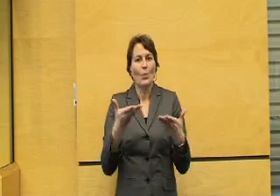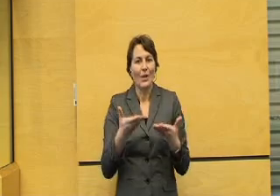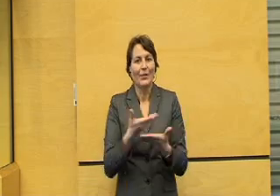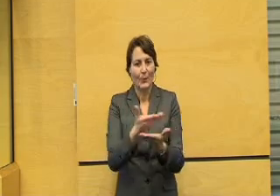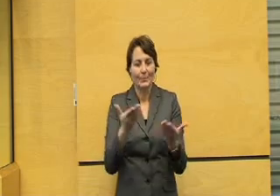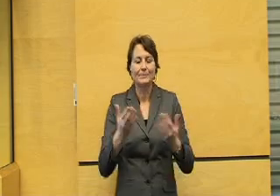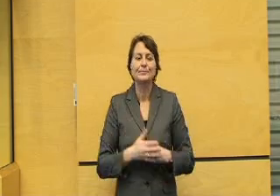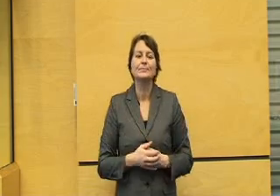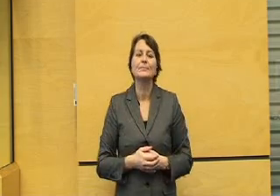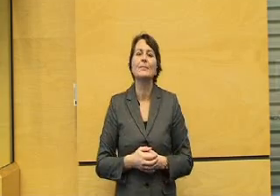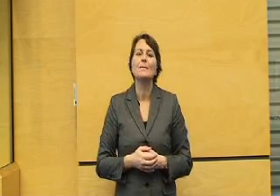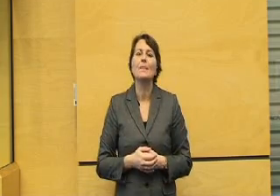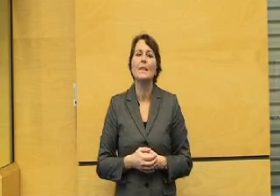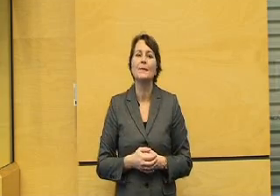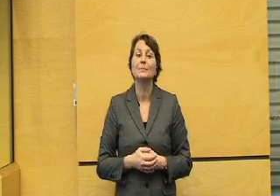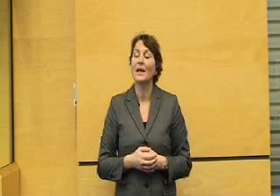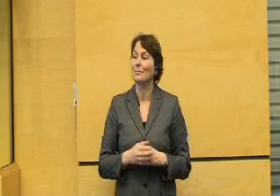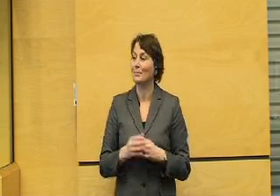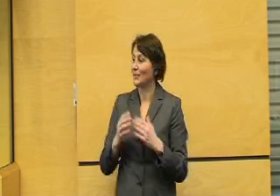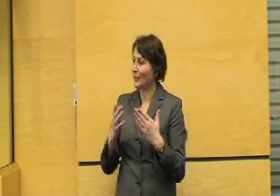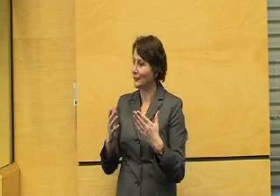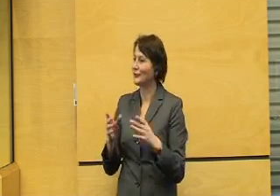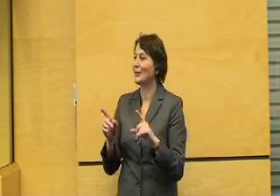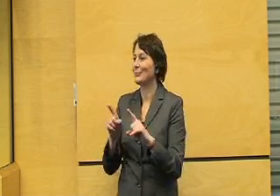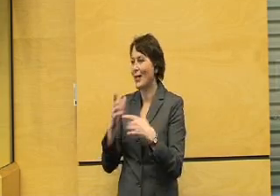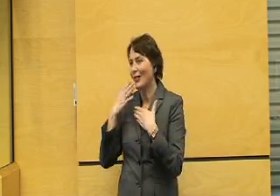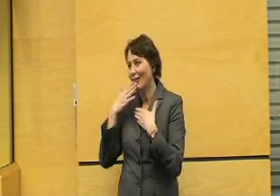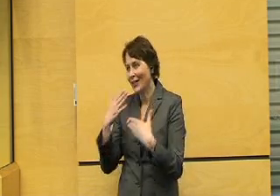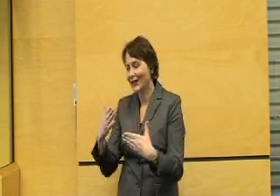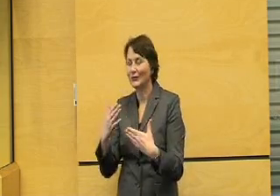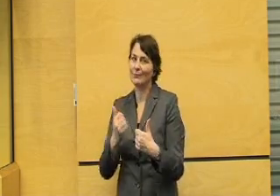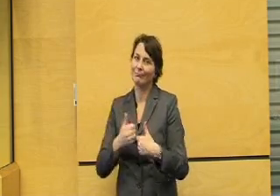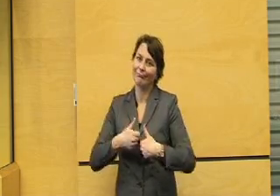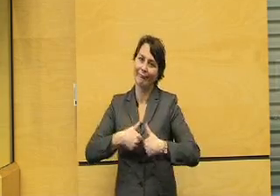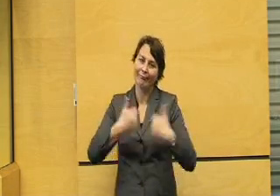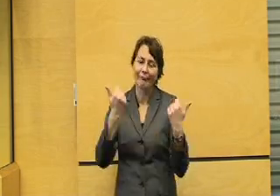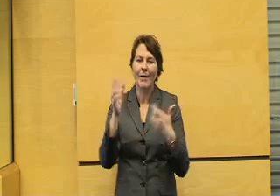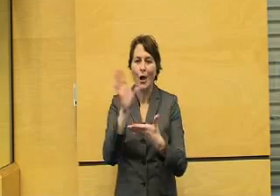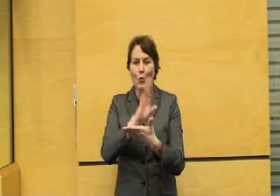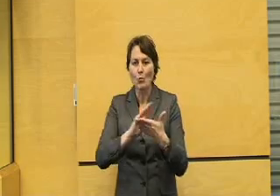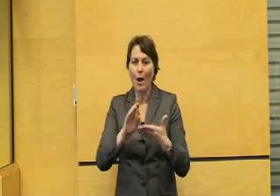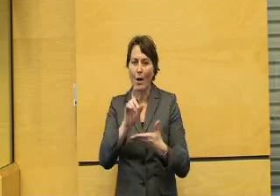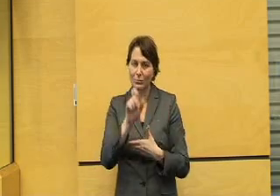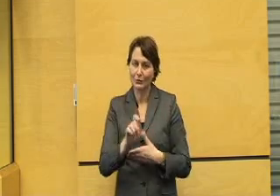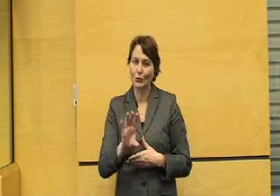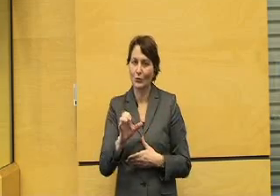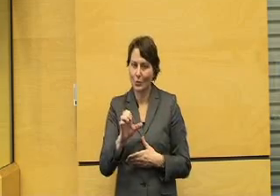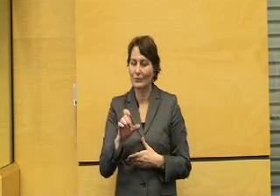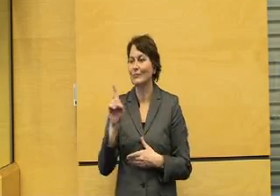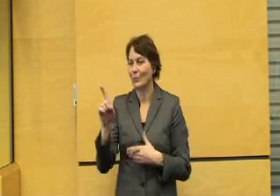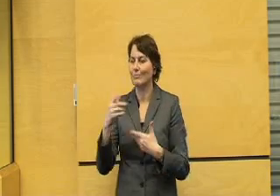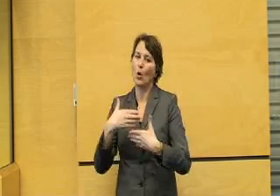to our most able country rapporteur, Mr. Hyung Chik Kim, for his opening remarks.